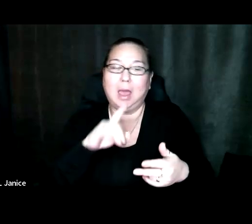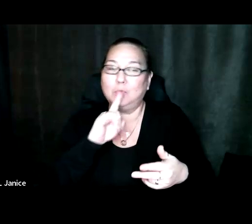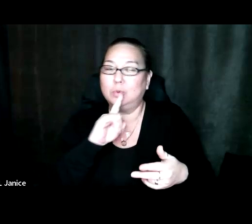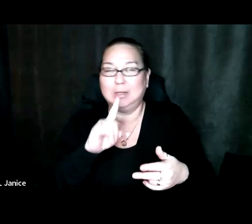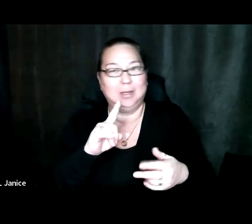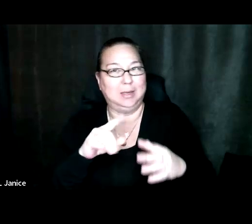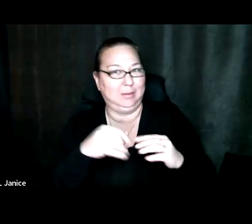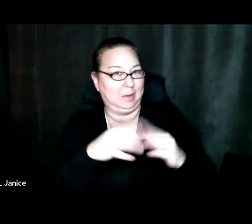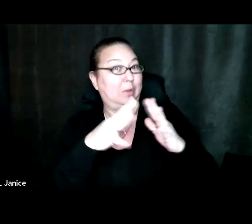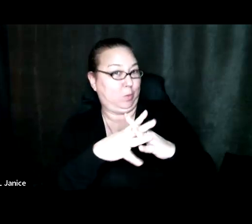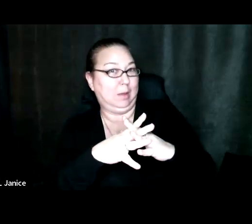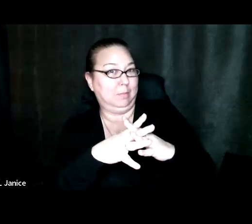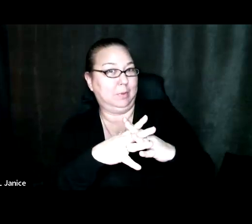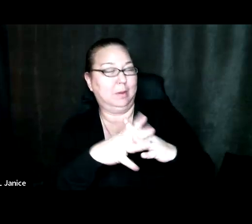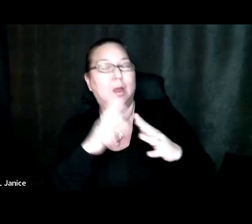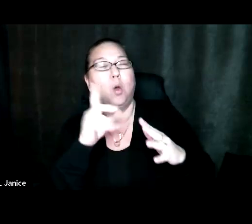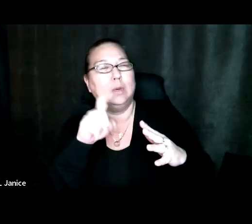we're implementing.